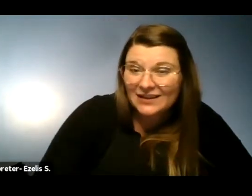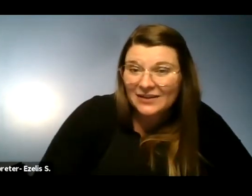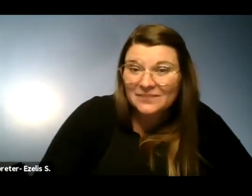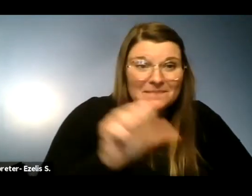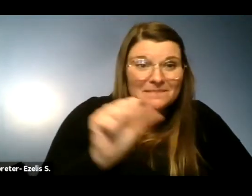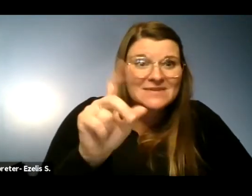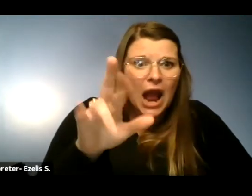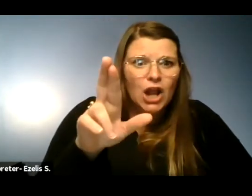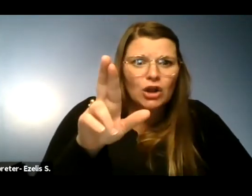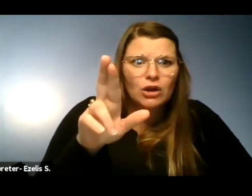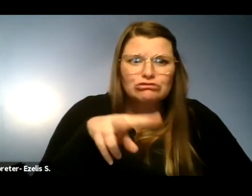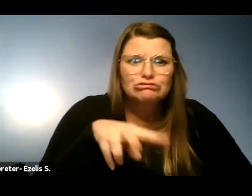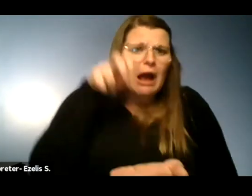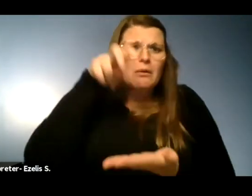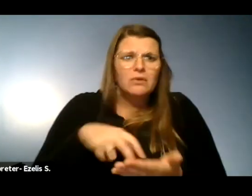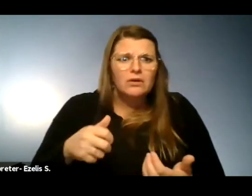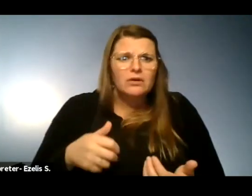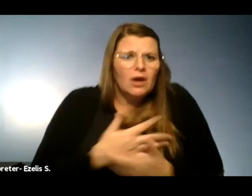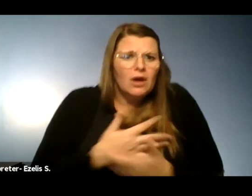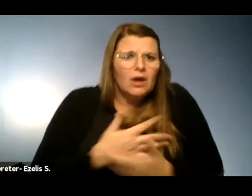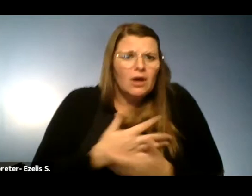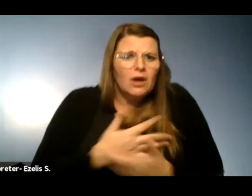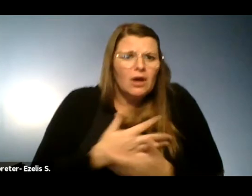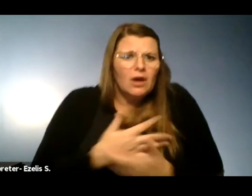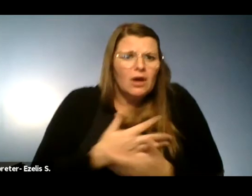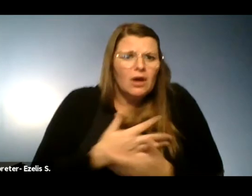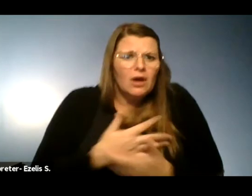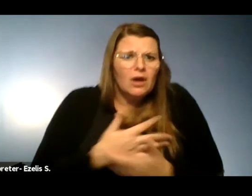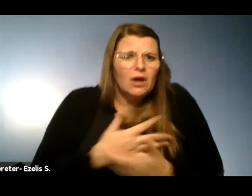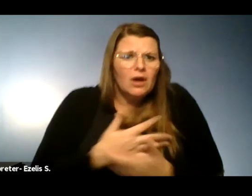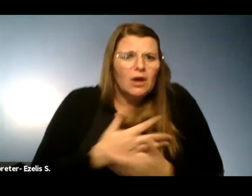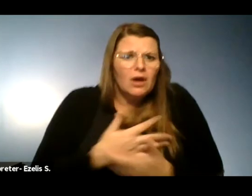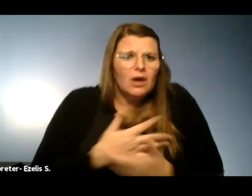Skylar jumped. Why do you suppose he jumped?